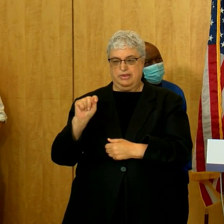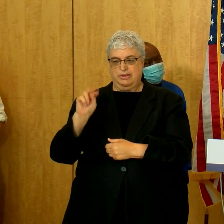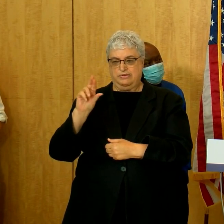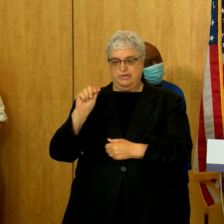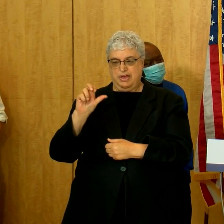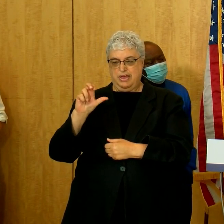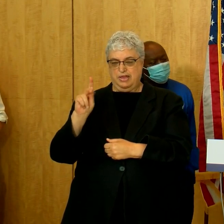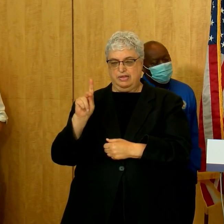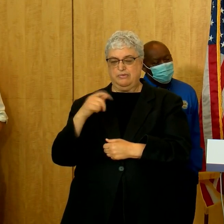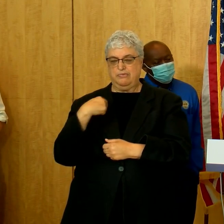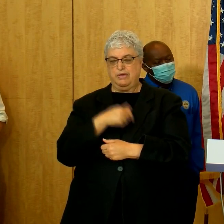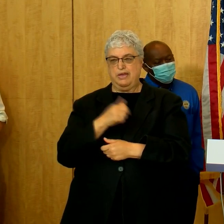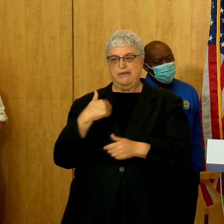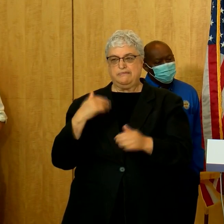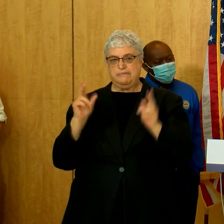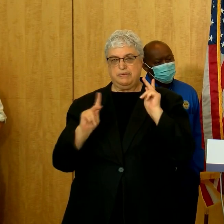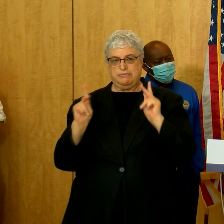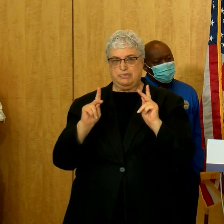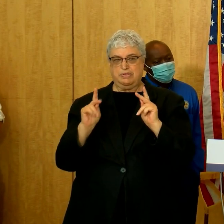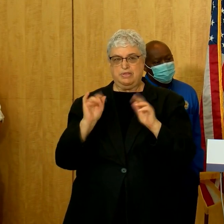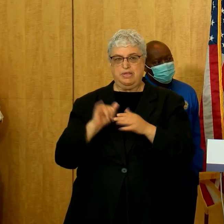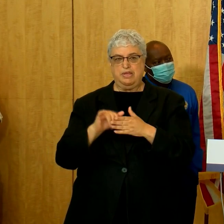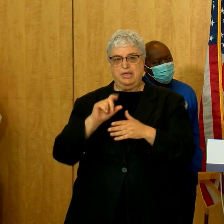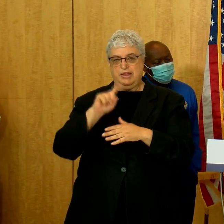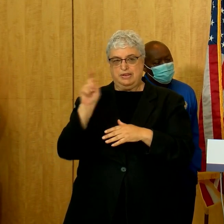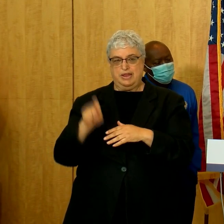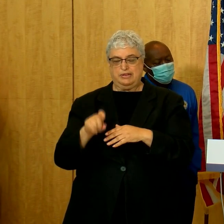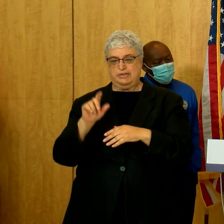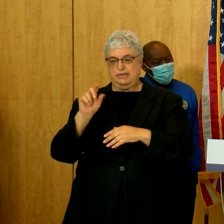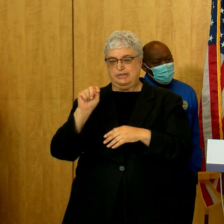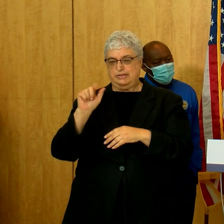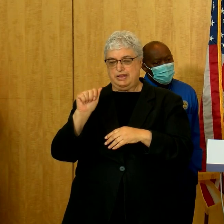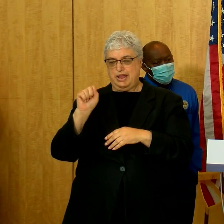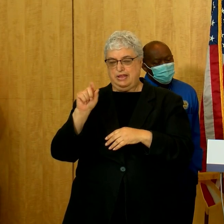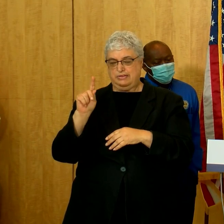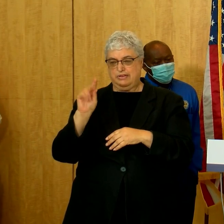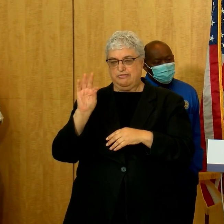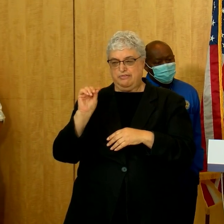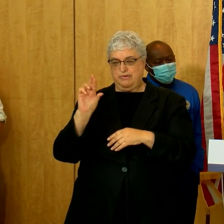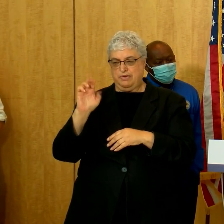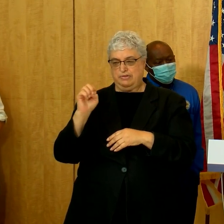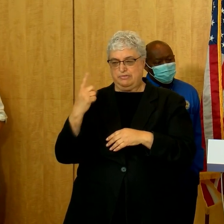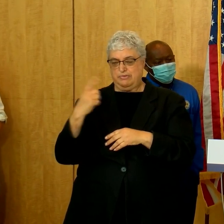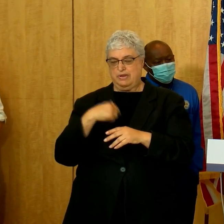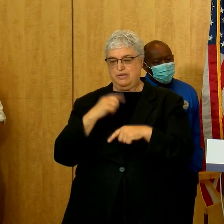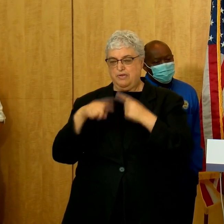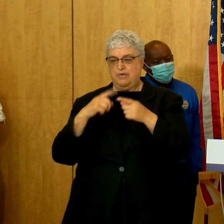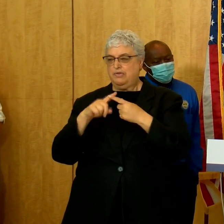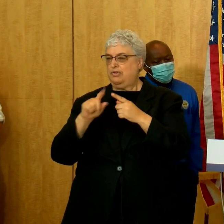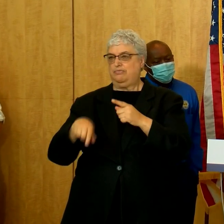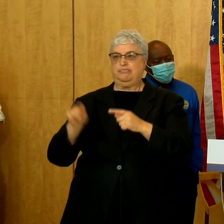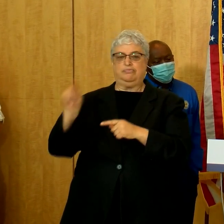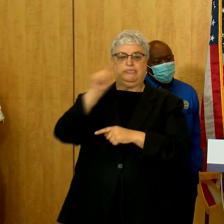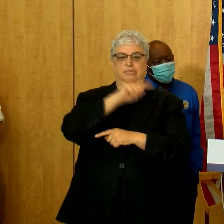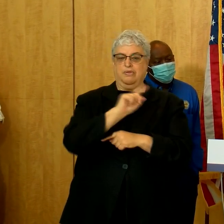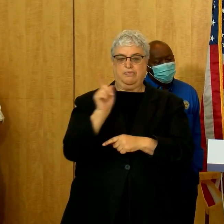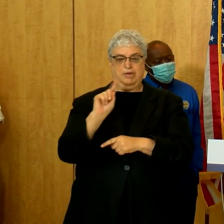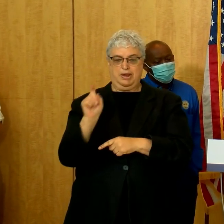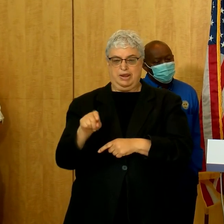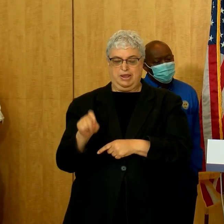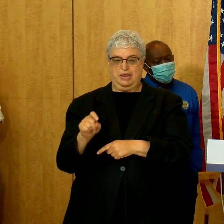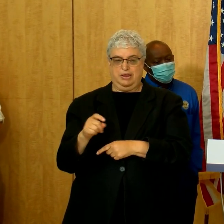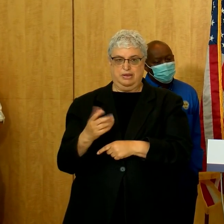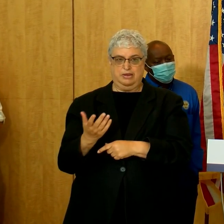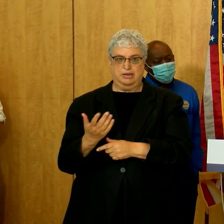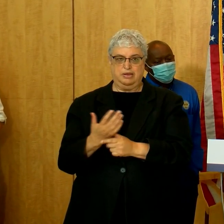there. We also have personnel that are on Texas Task Force 1 that are ready to deploy as well to other parts of the state or the